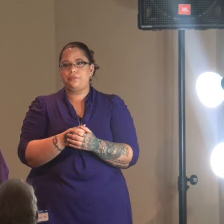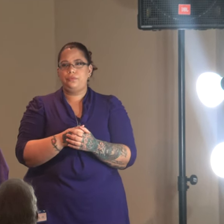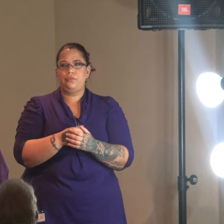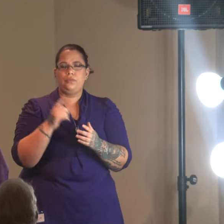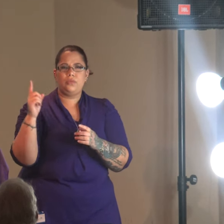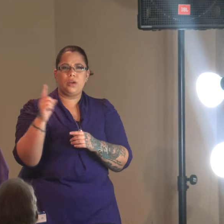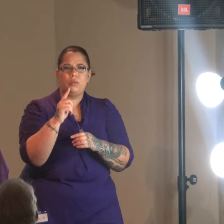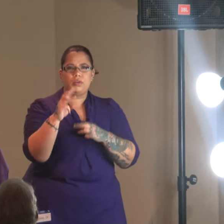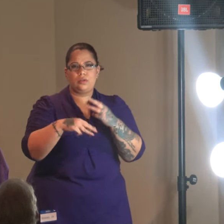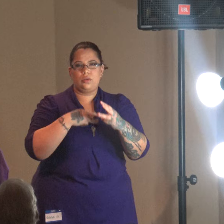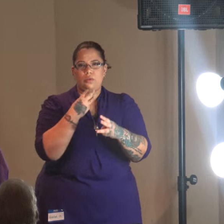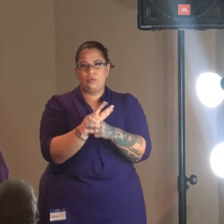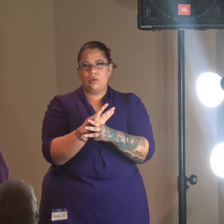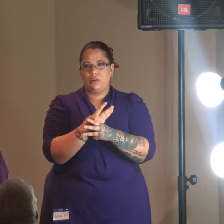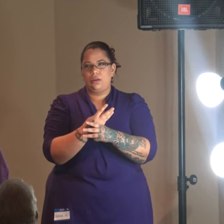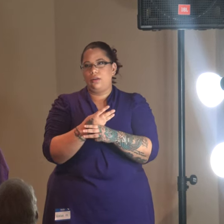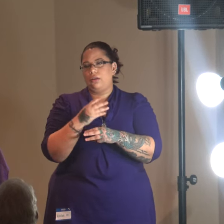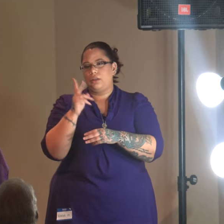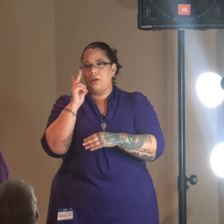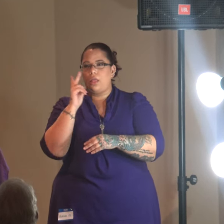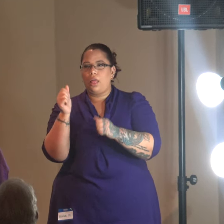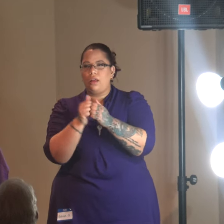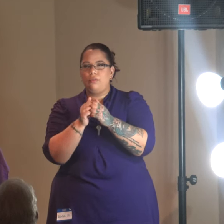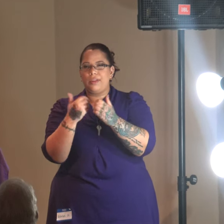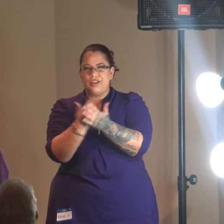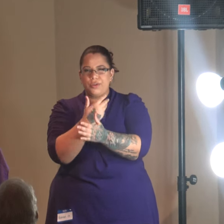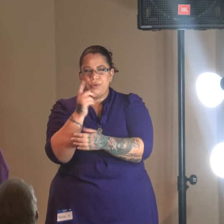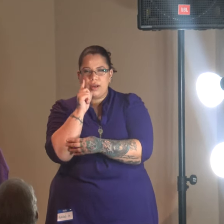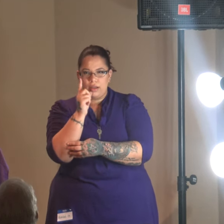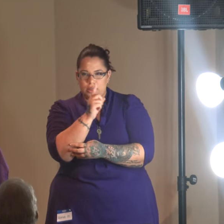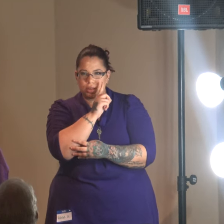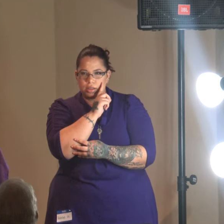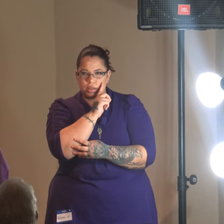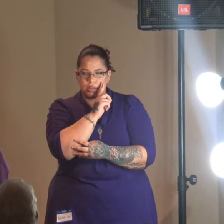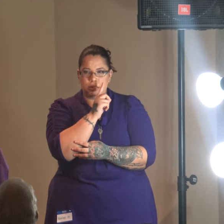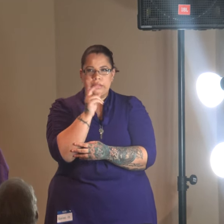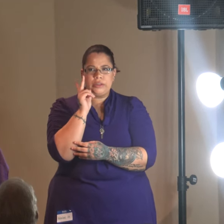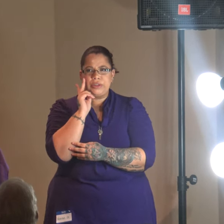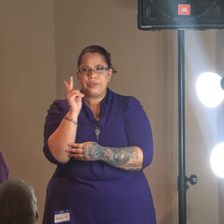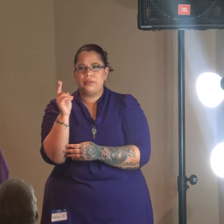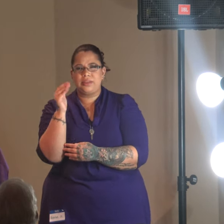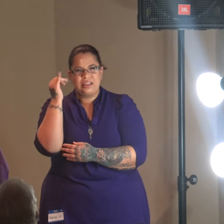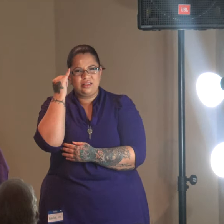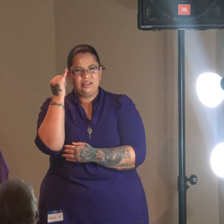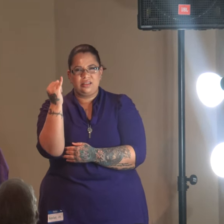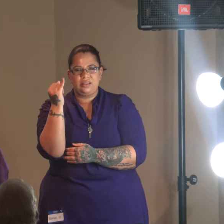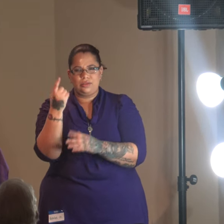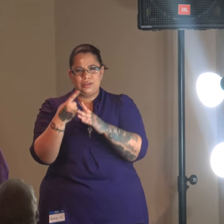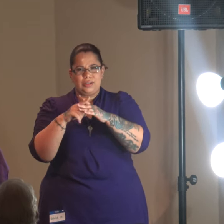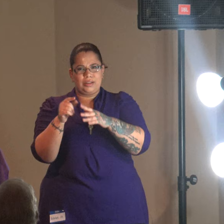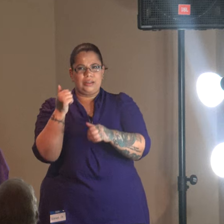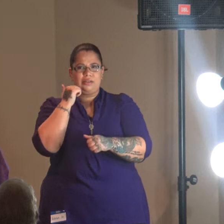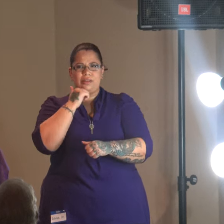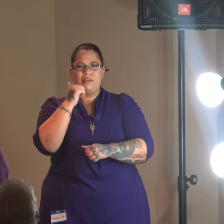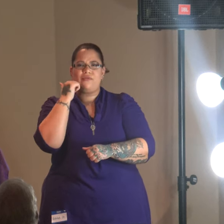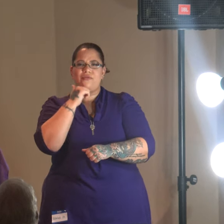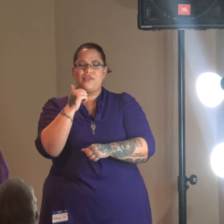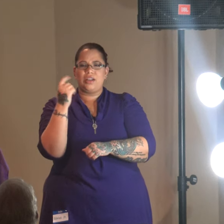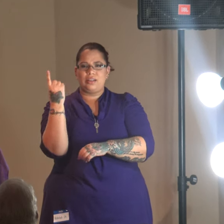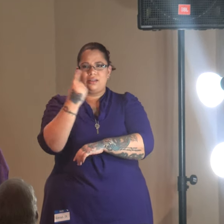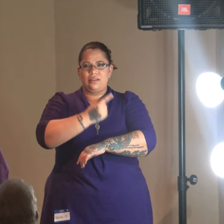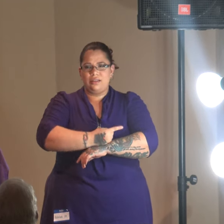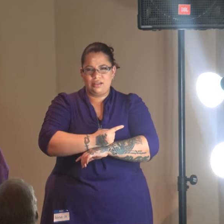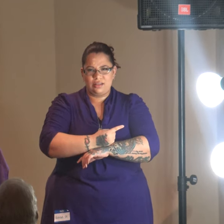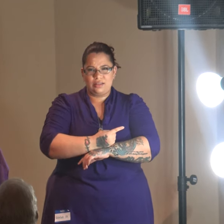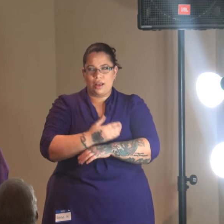call fresh pairs of eyes. Looking with this idea, start every day, first of all, in thankfulness and gratitude that